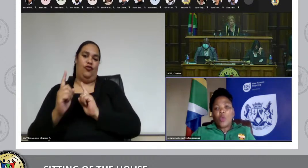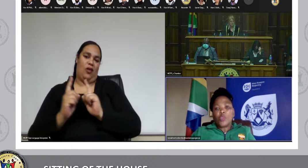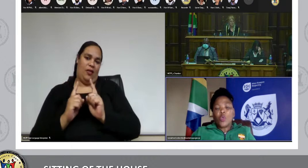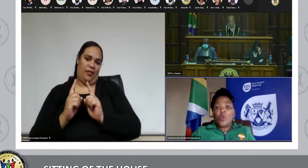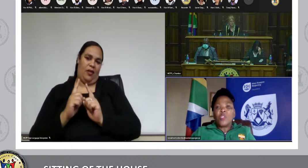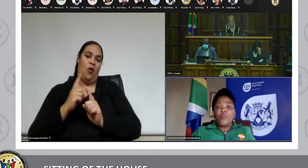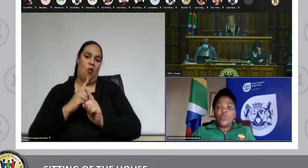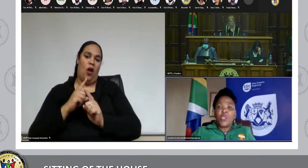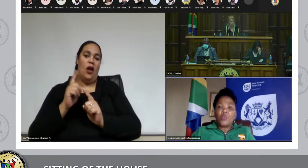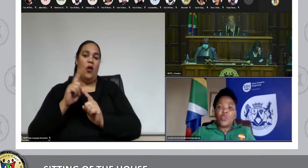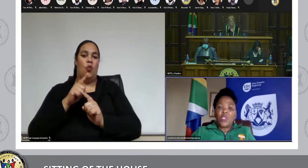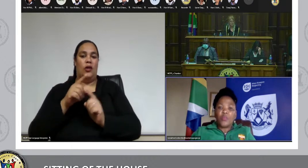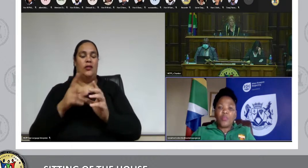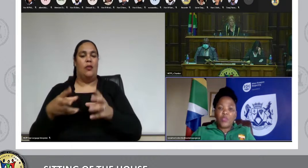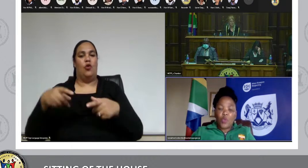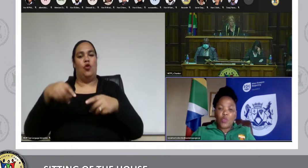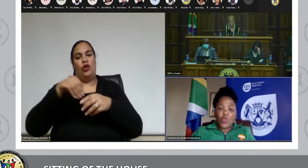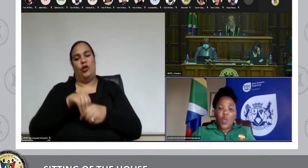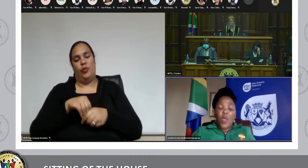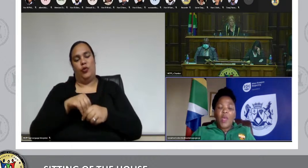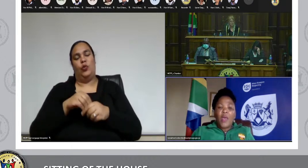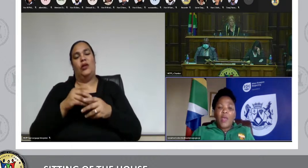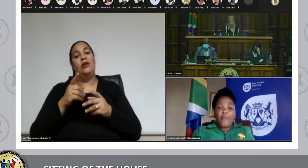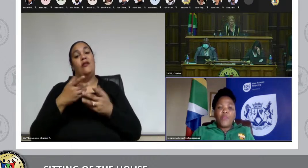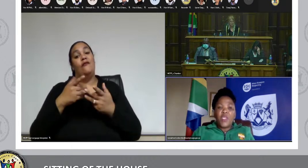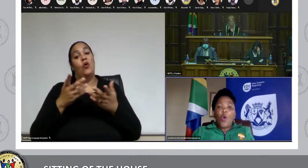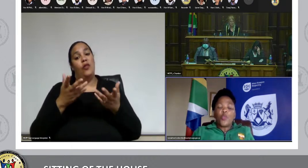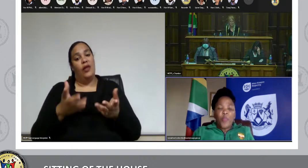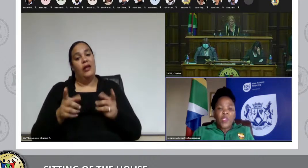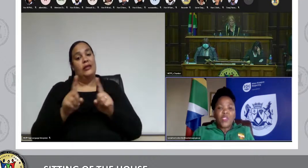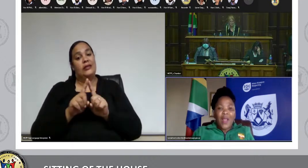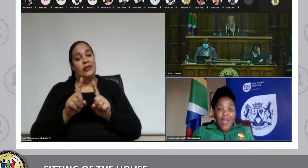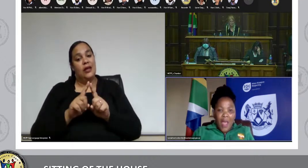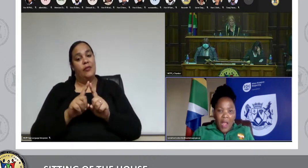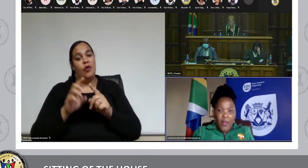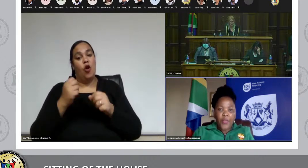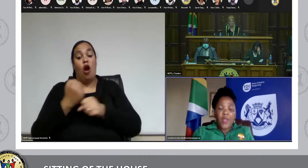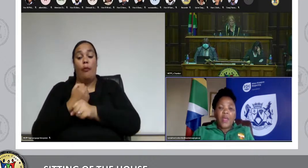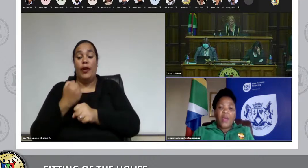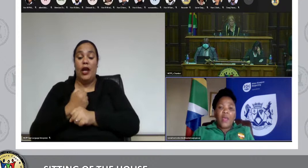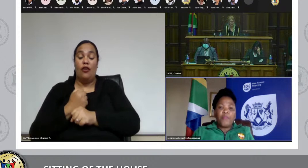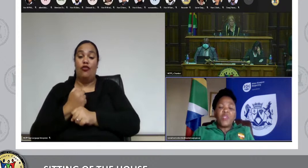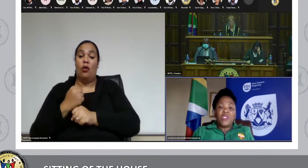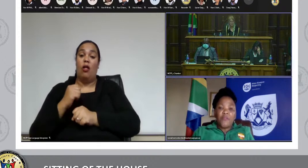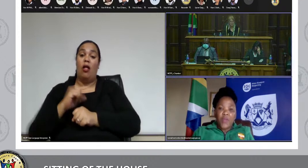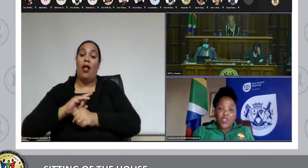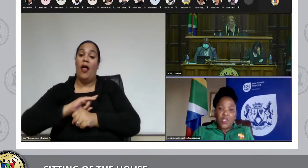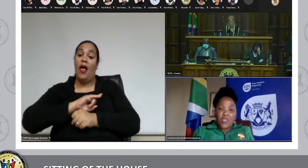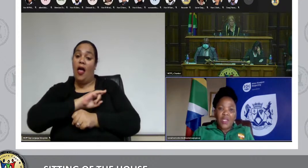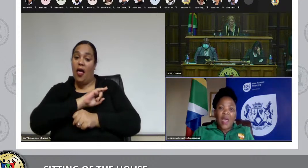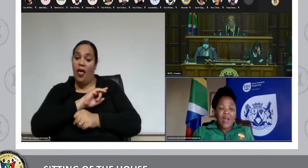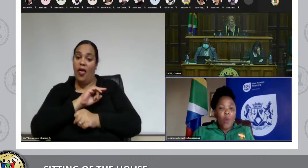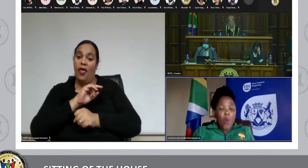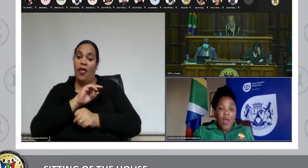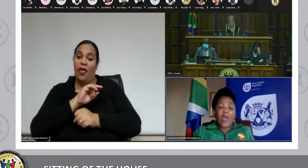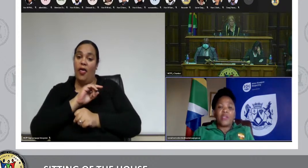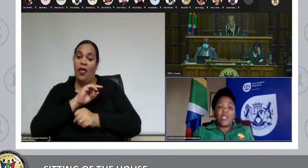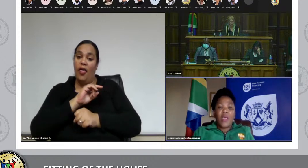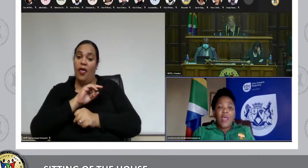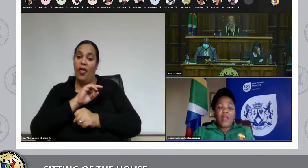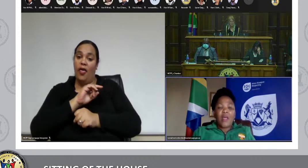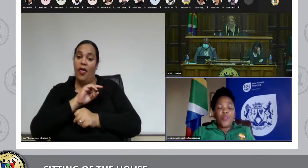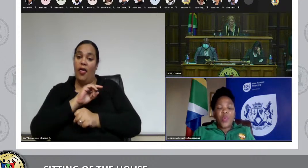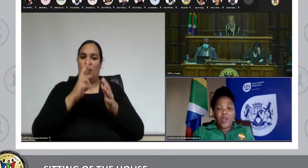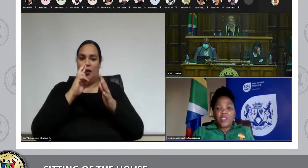was what also contributed to such, plus also the occupational health interventions that are